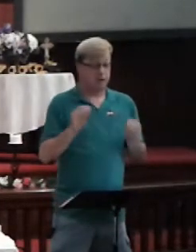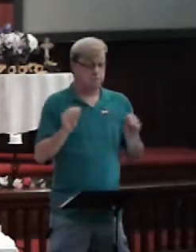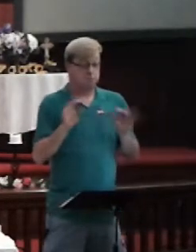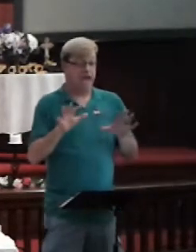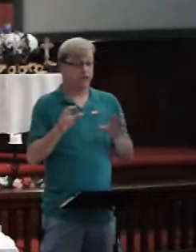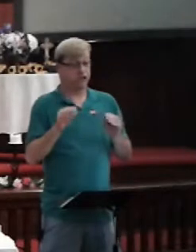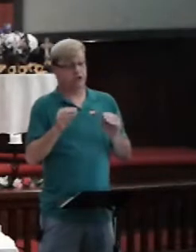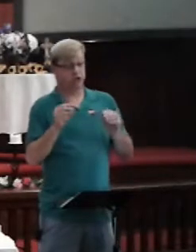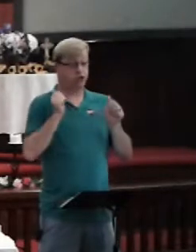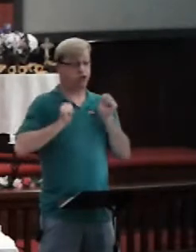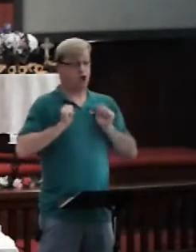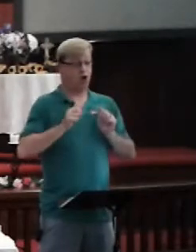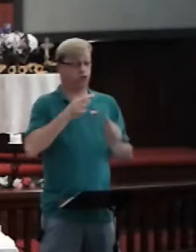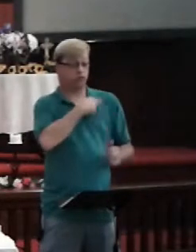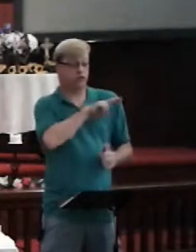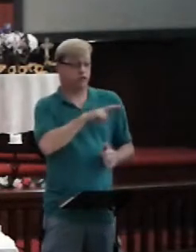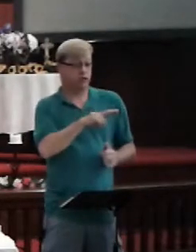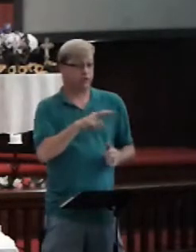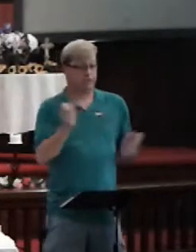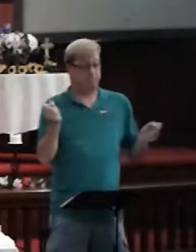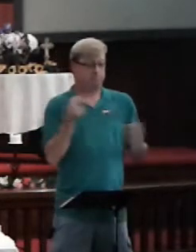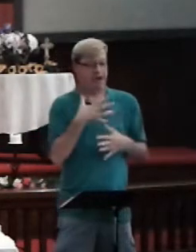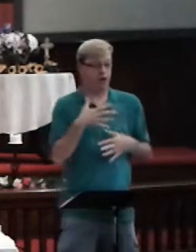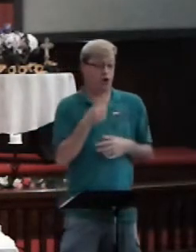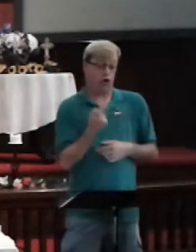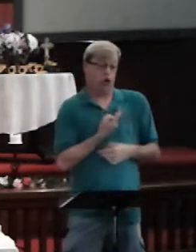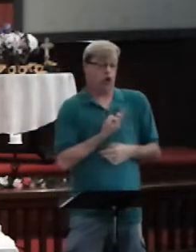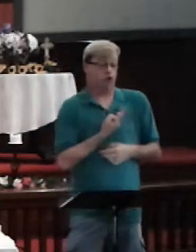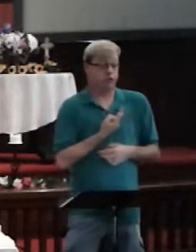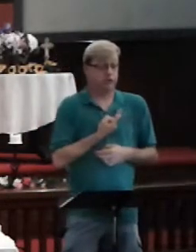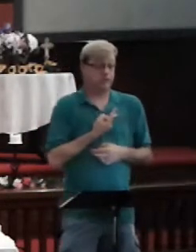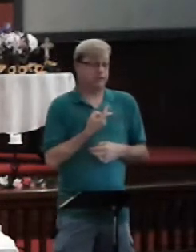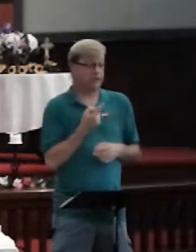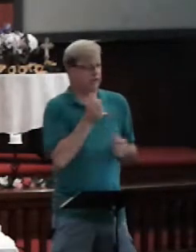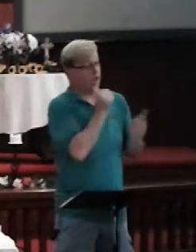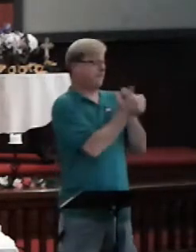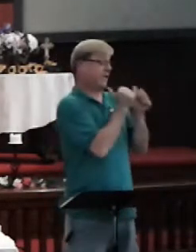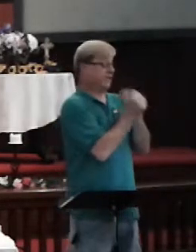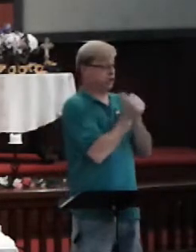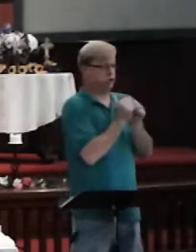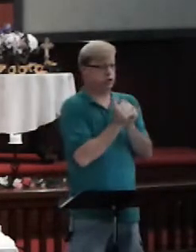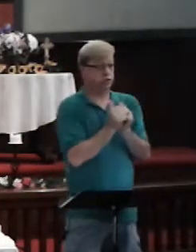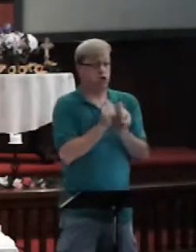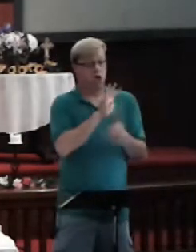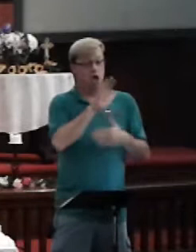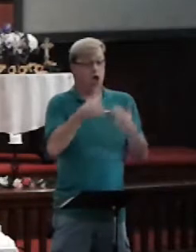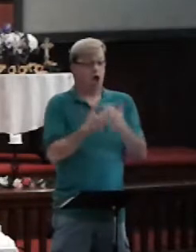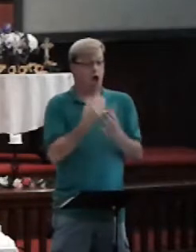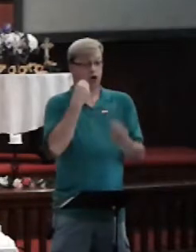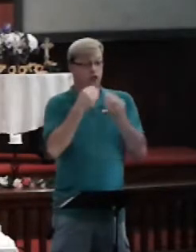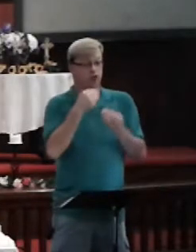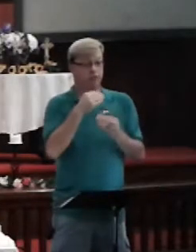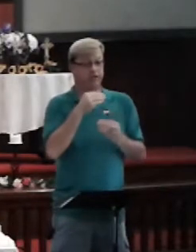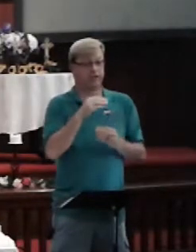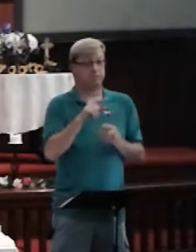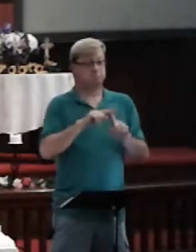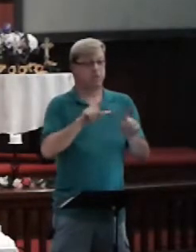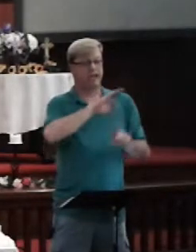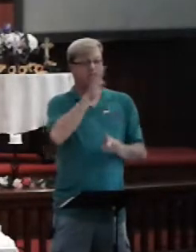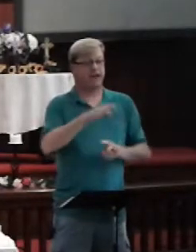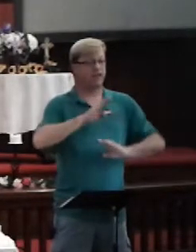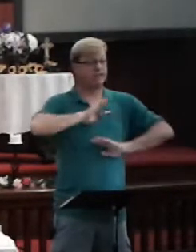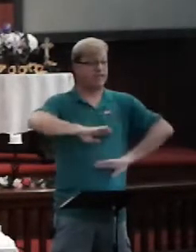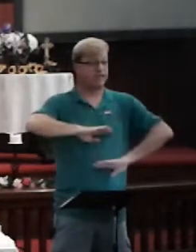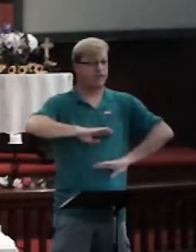religion, paranoid loneliness, cutthroat competition, all-consuming yet never satisfied wants,